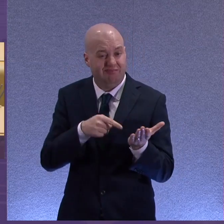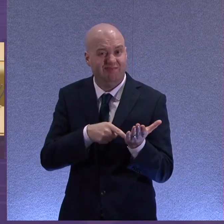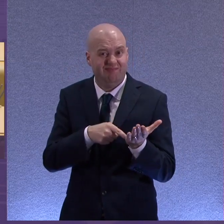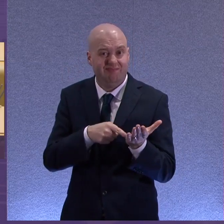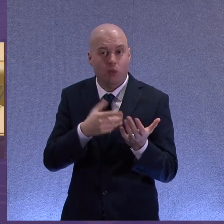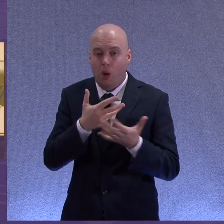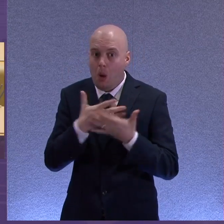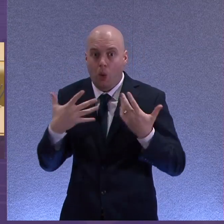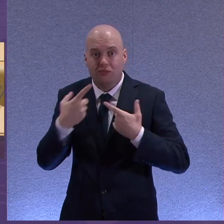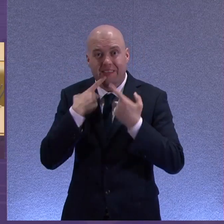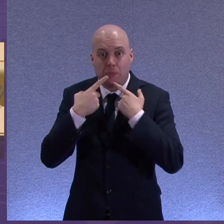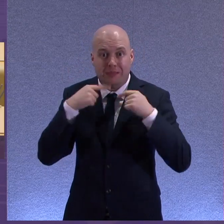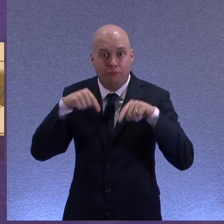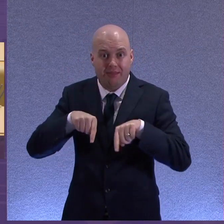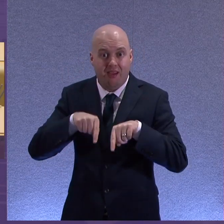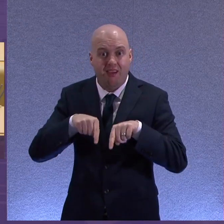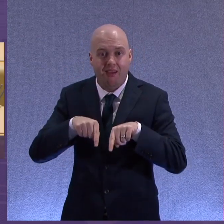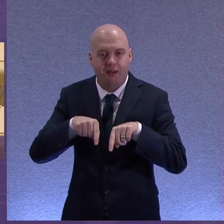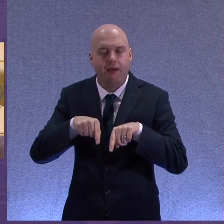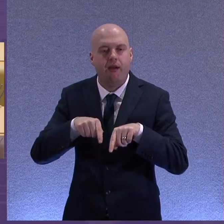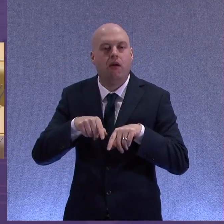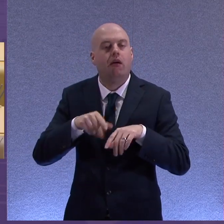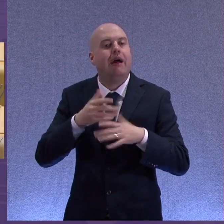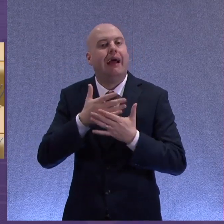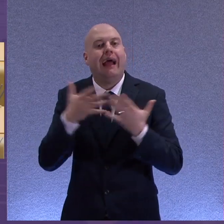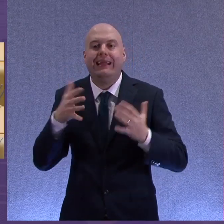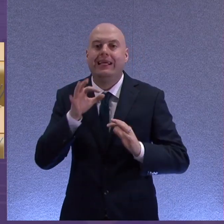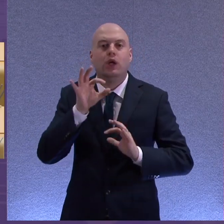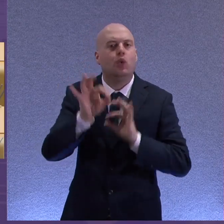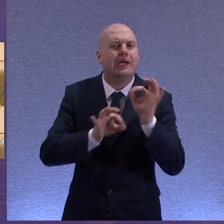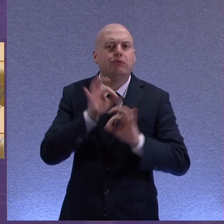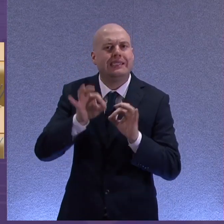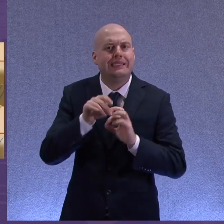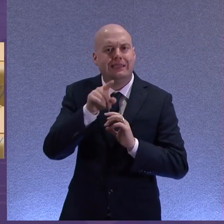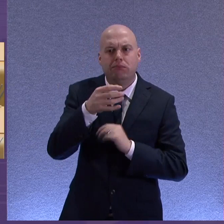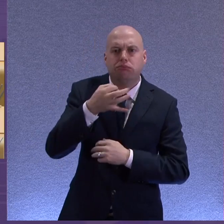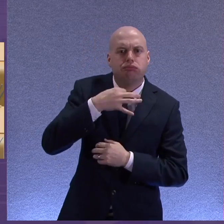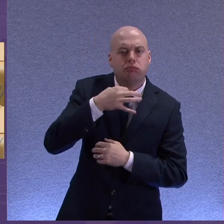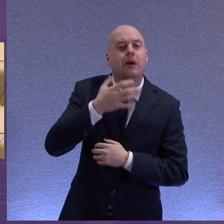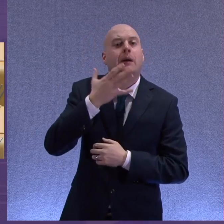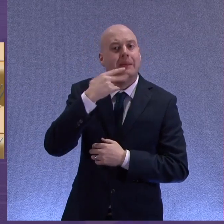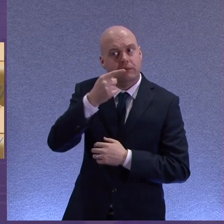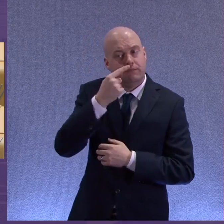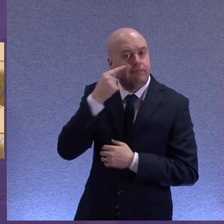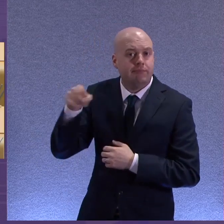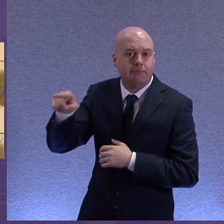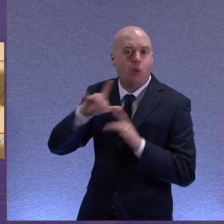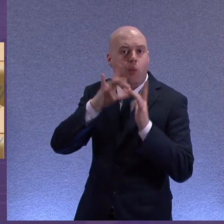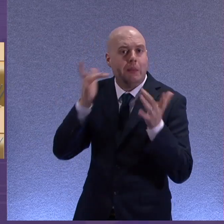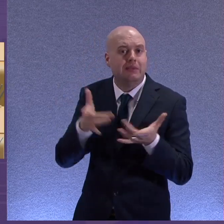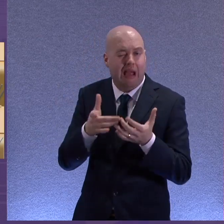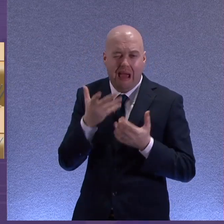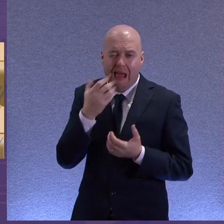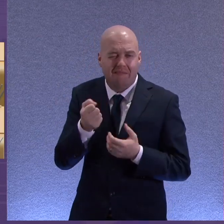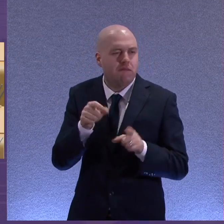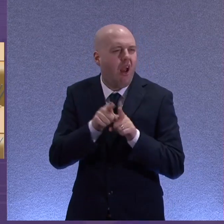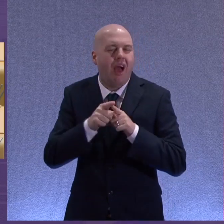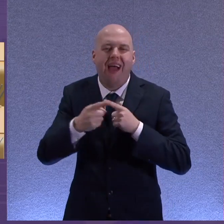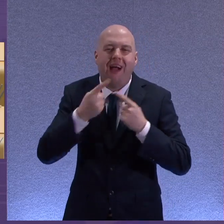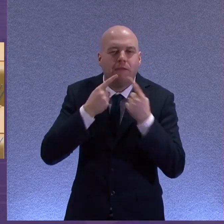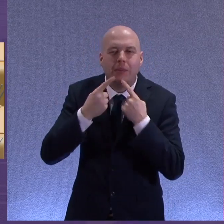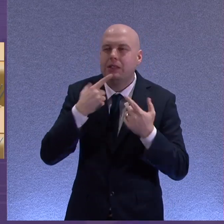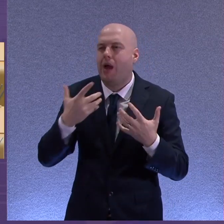directing any queries to that website. That will give good guidance about how to keep yourself safe and to